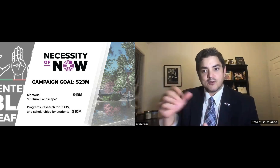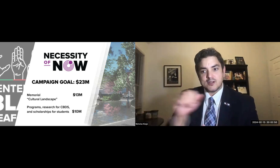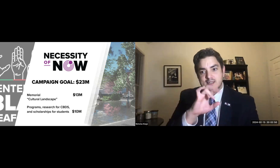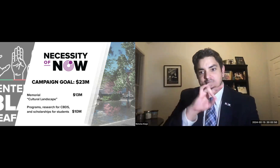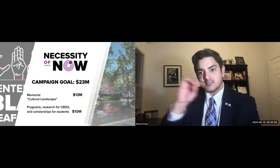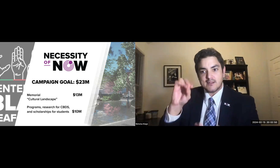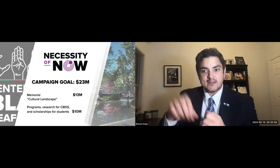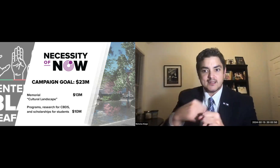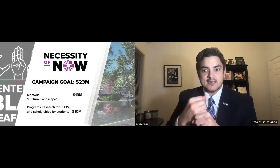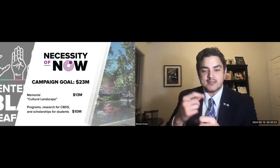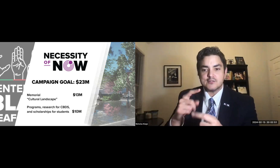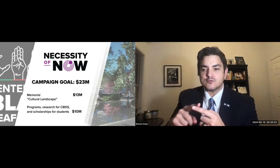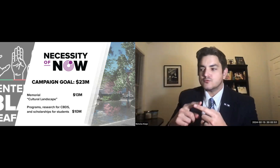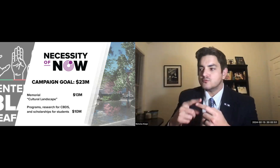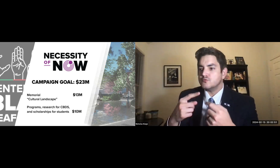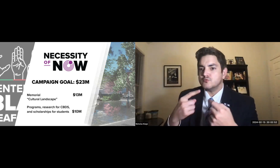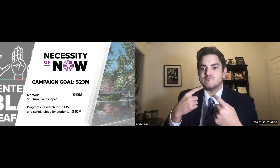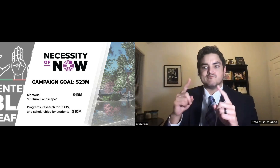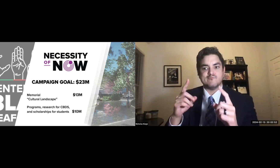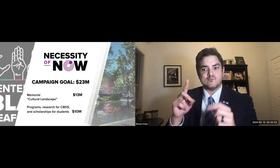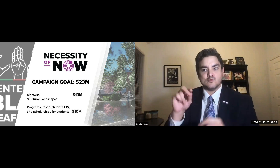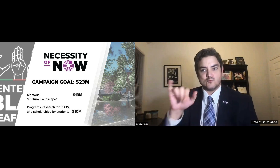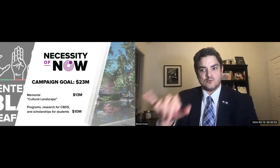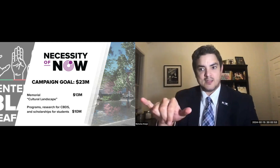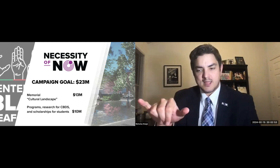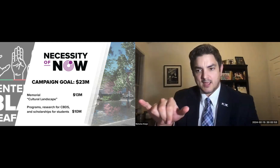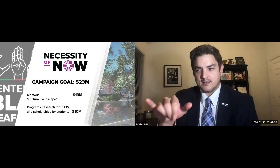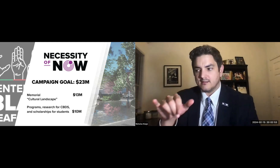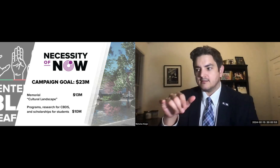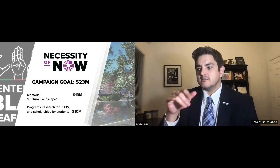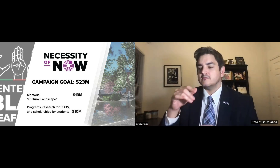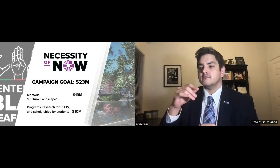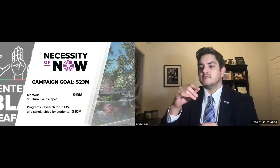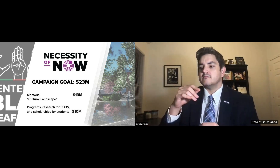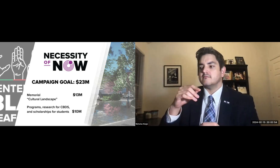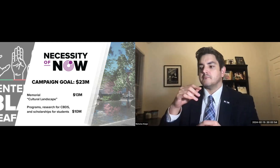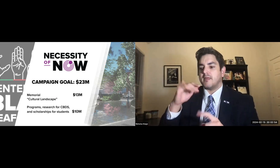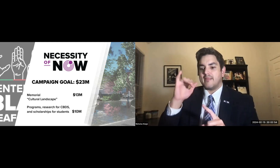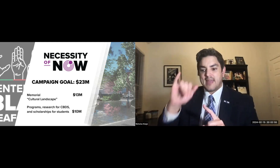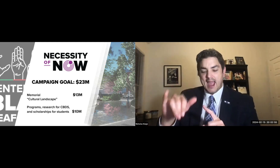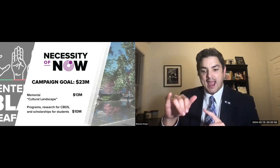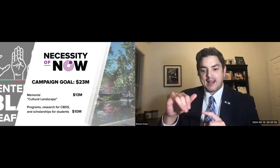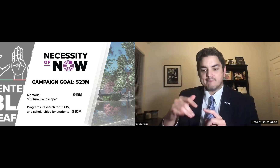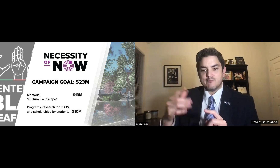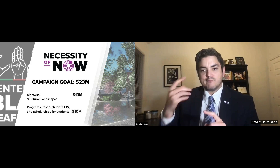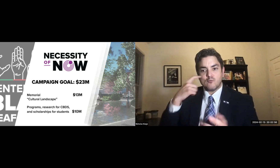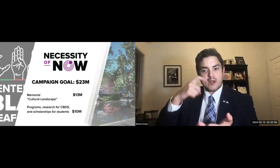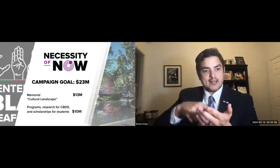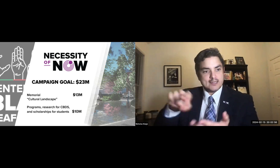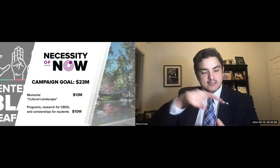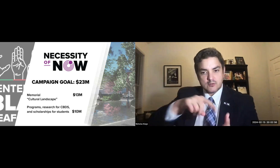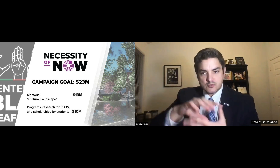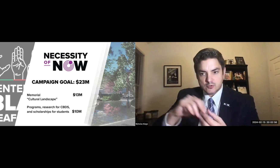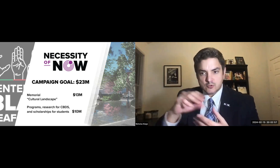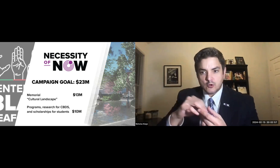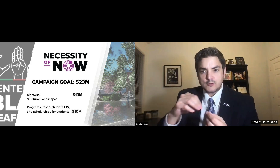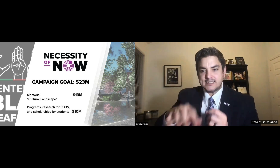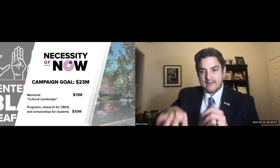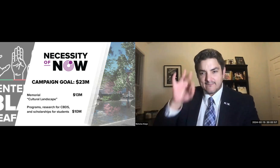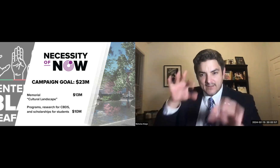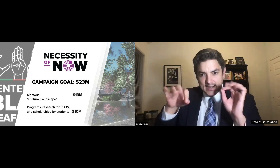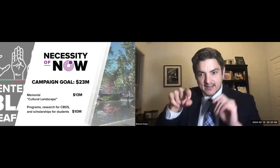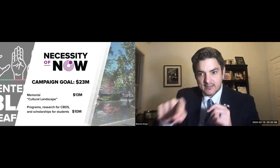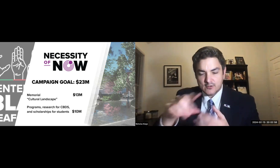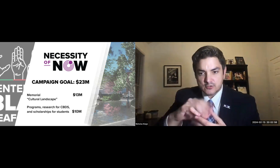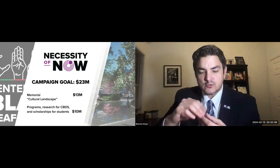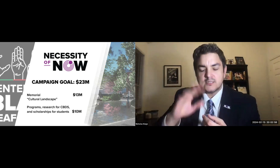and receive their high school diploma. Yes, it took 70 years to finally be able to do that. But that moment